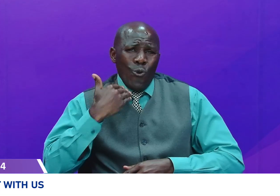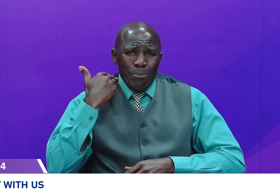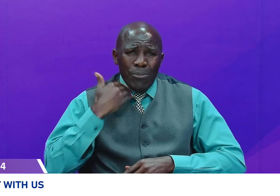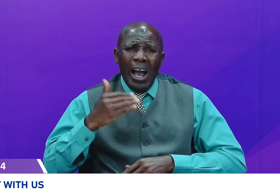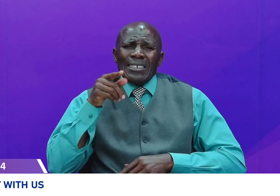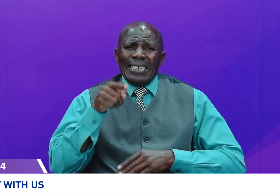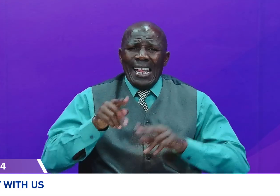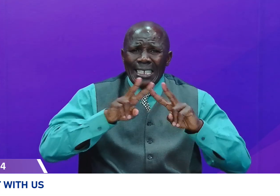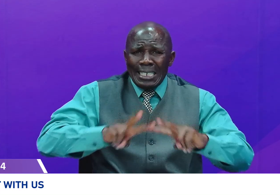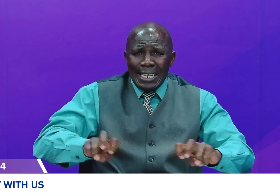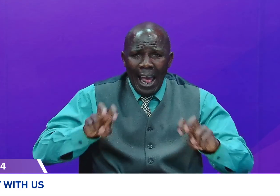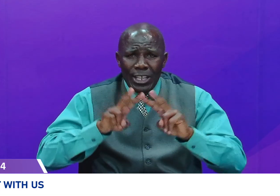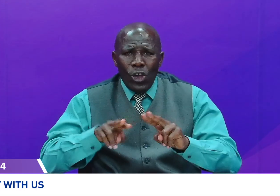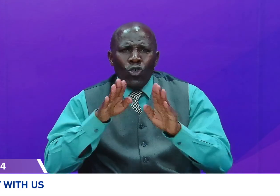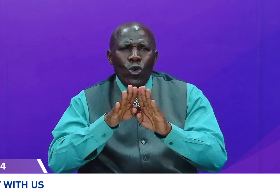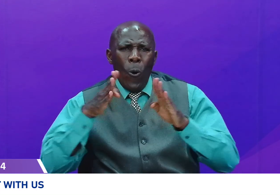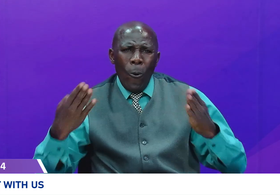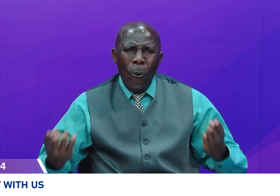And on to our next news.